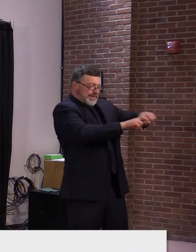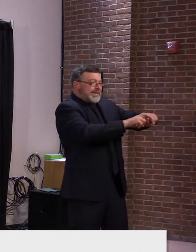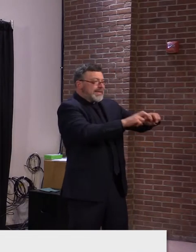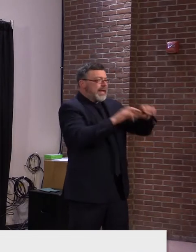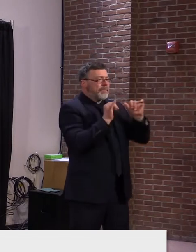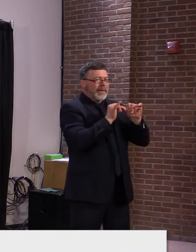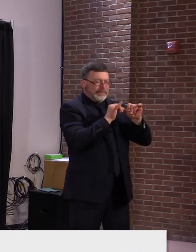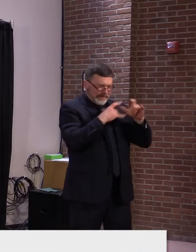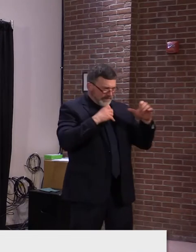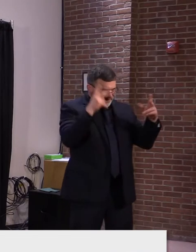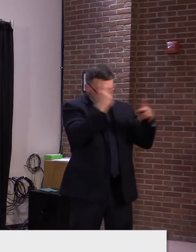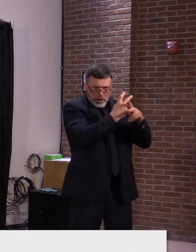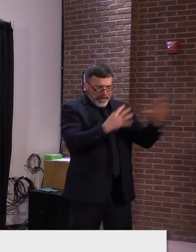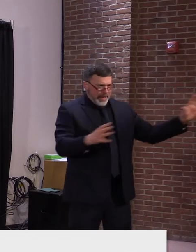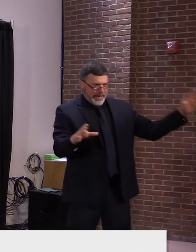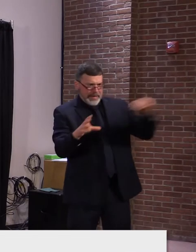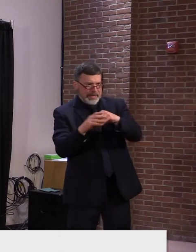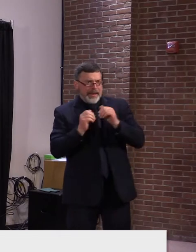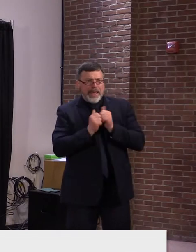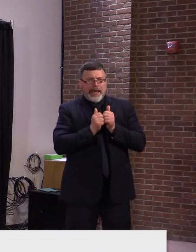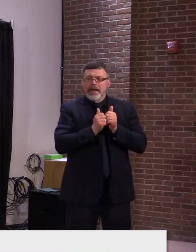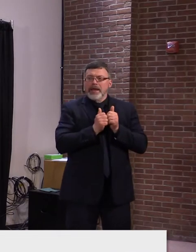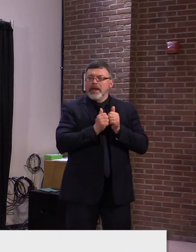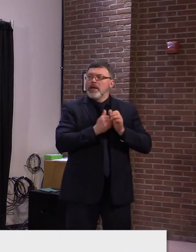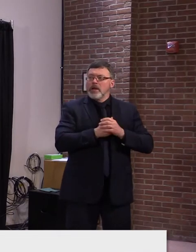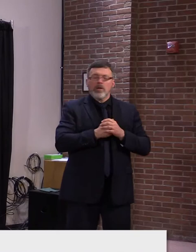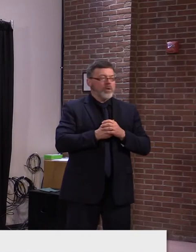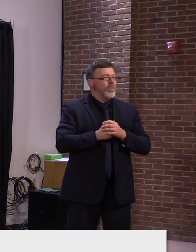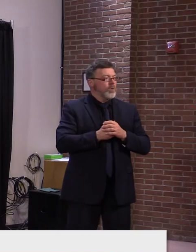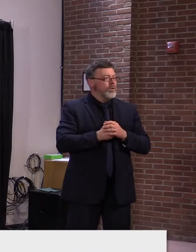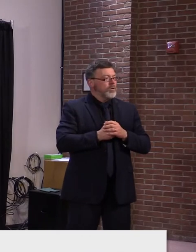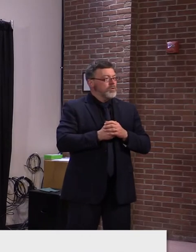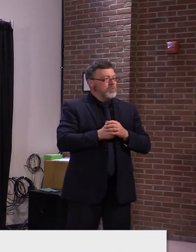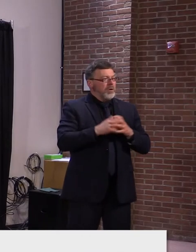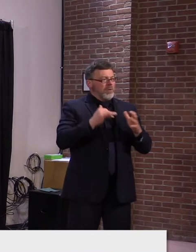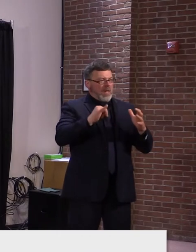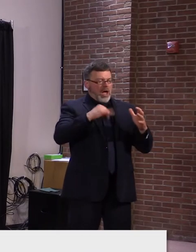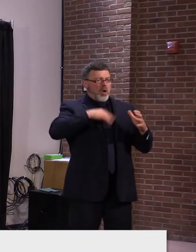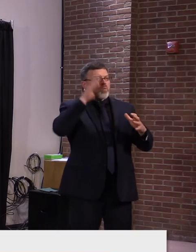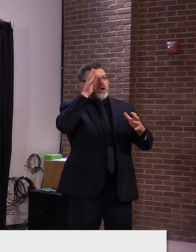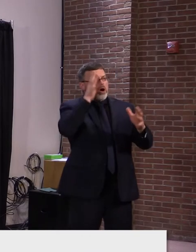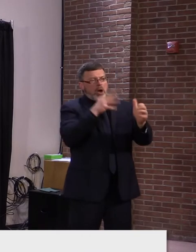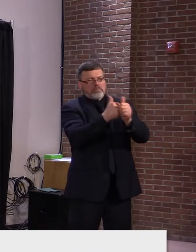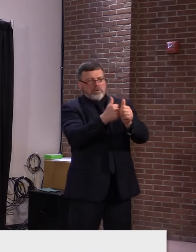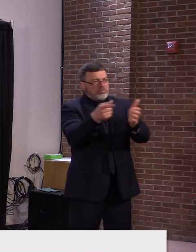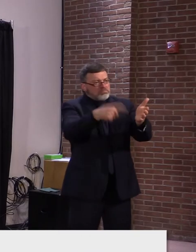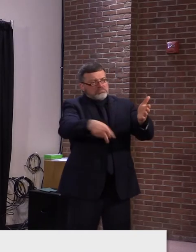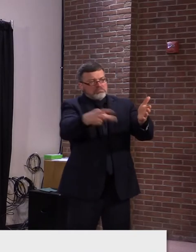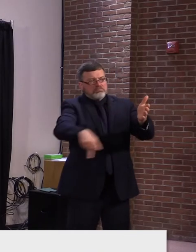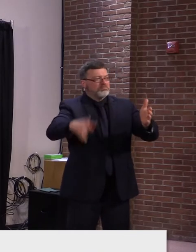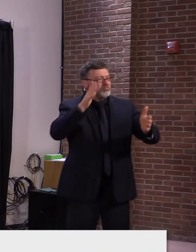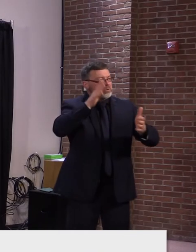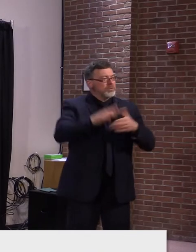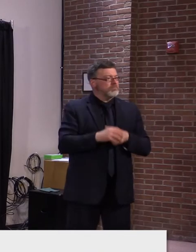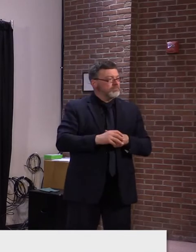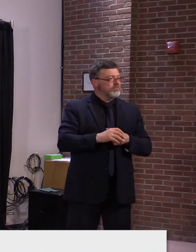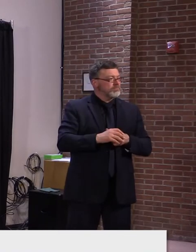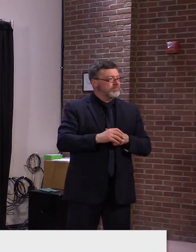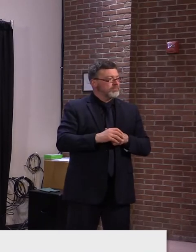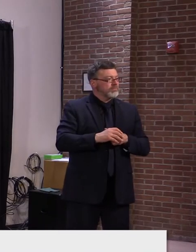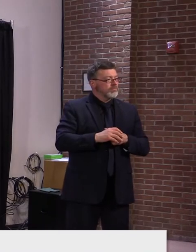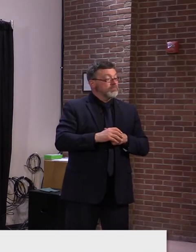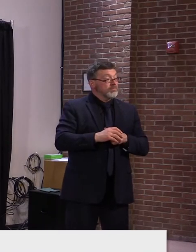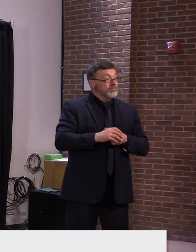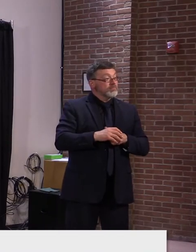nation. And we'll keep you apprised because there are really, I think, some tricks